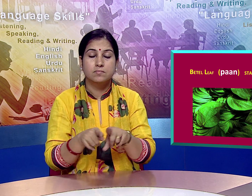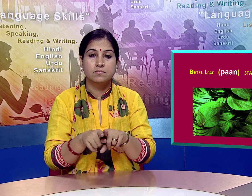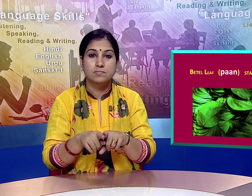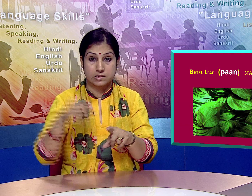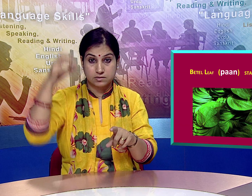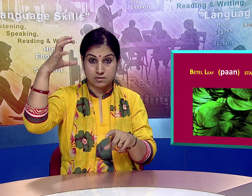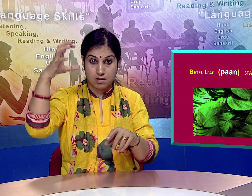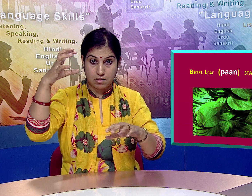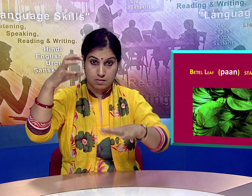of sunlight,